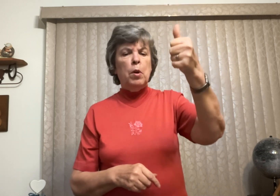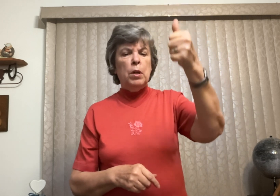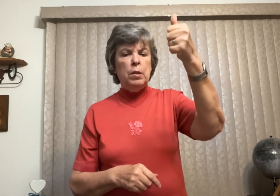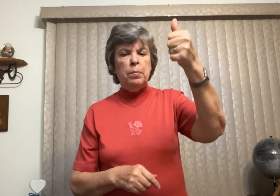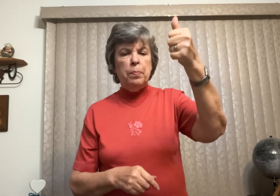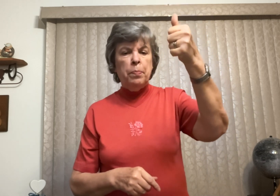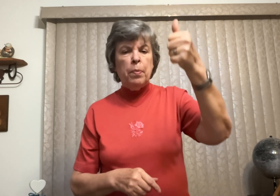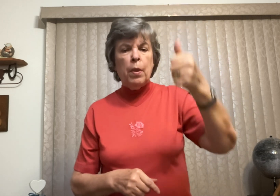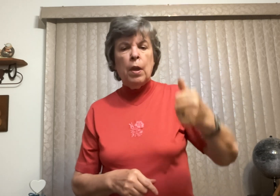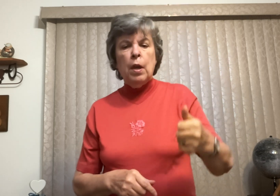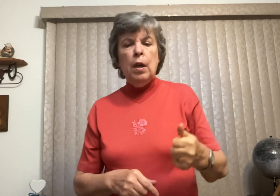it.